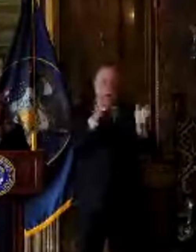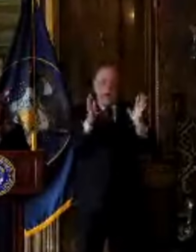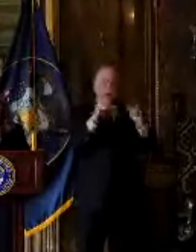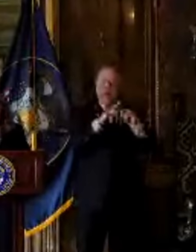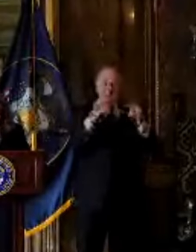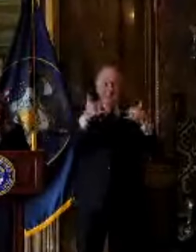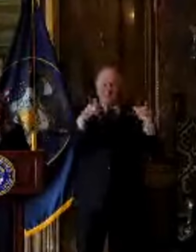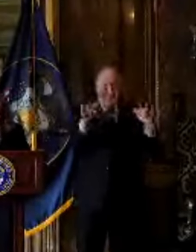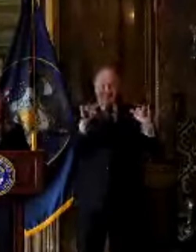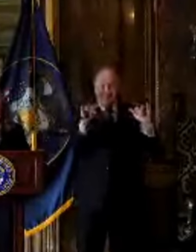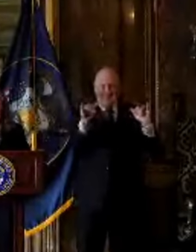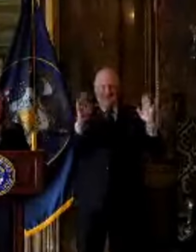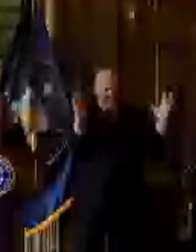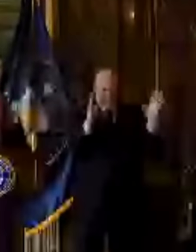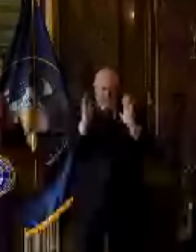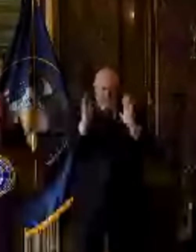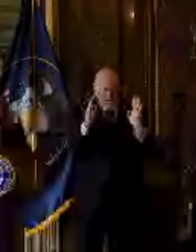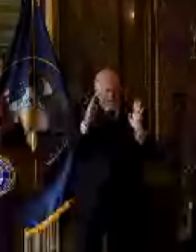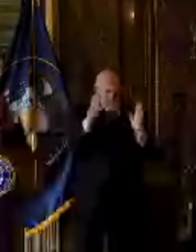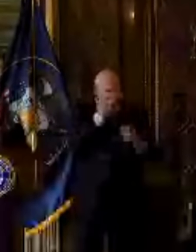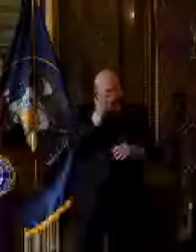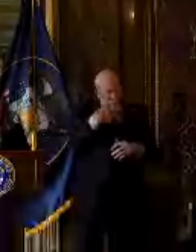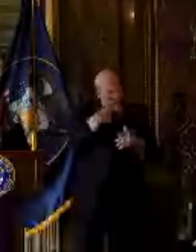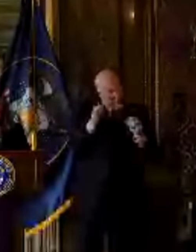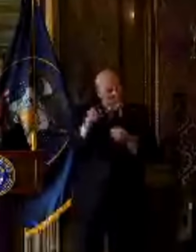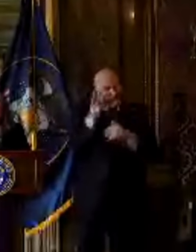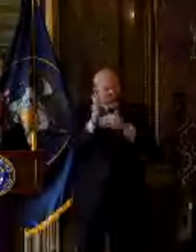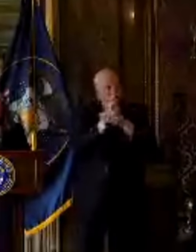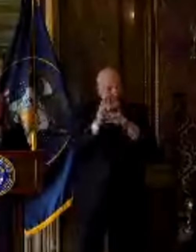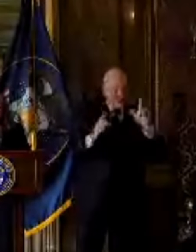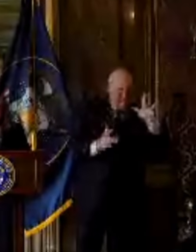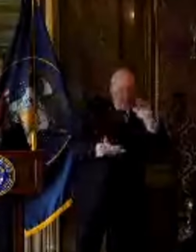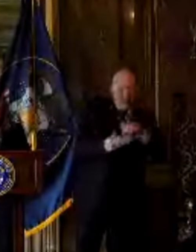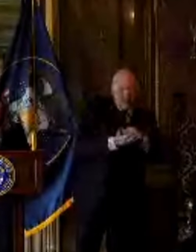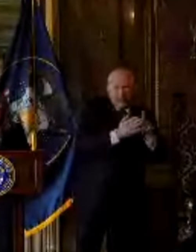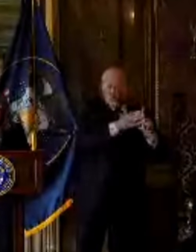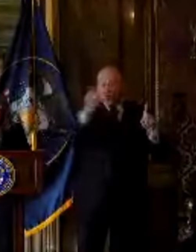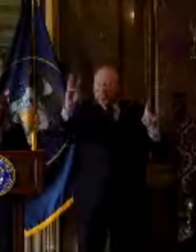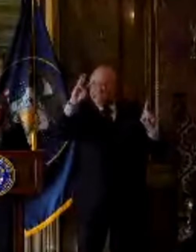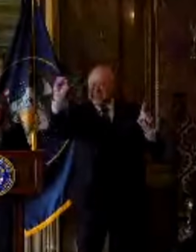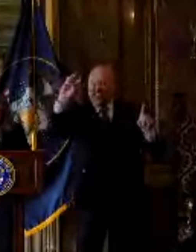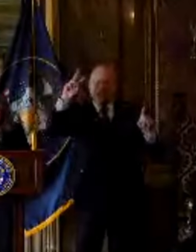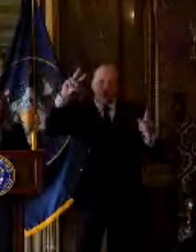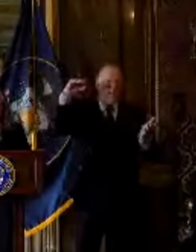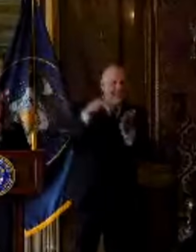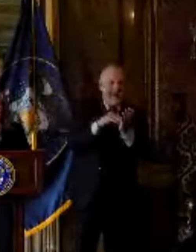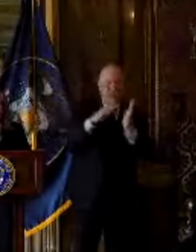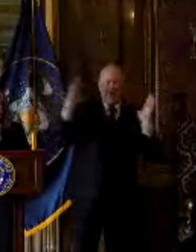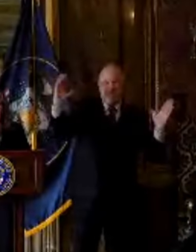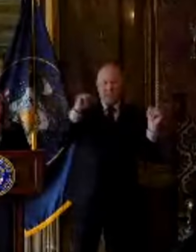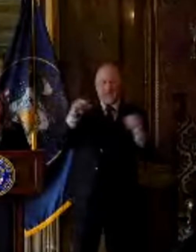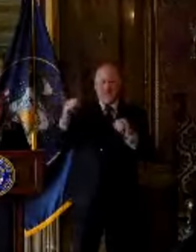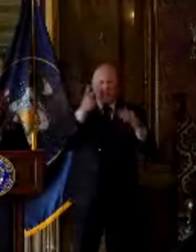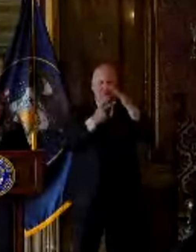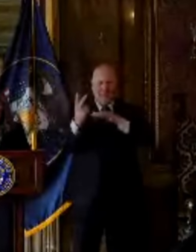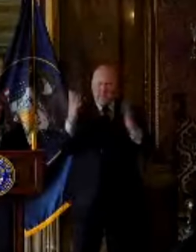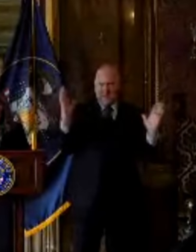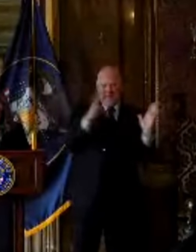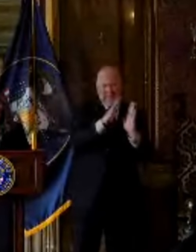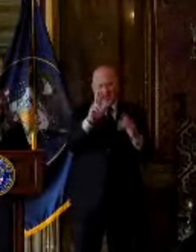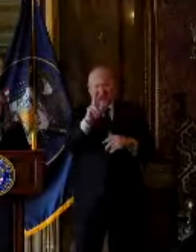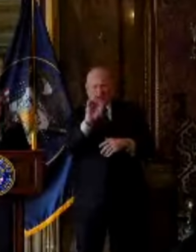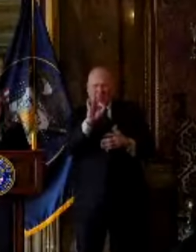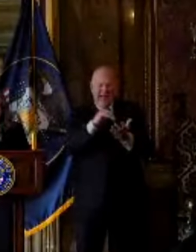September. There are 3 reasons for this. We're starting at a higher level. We have the Delta